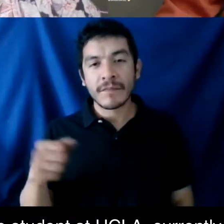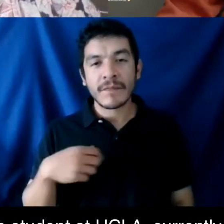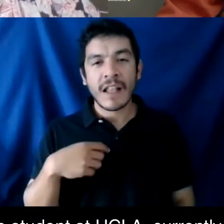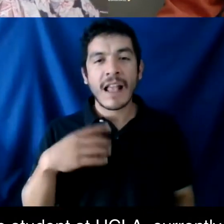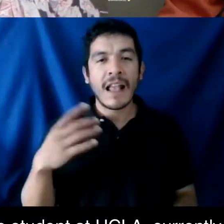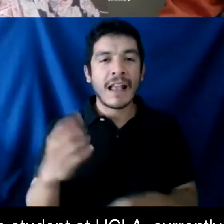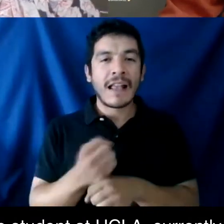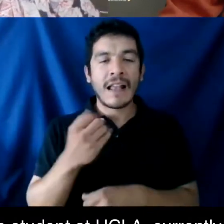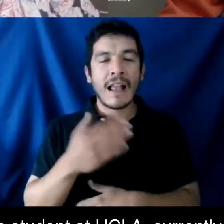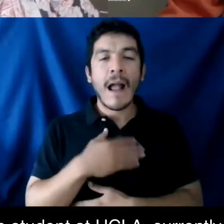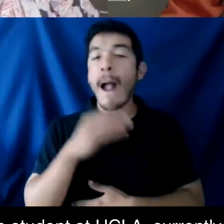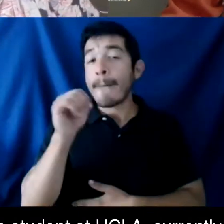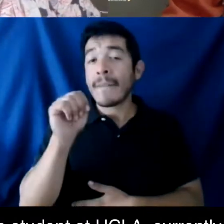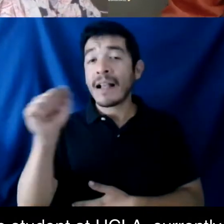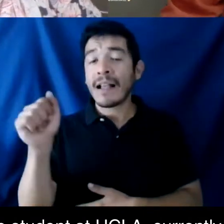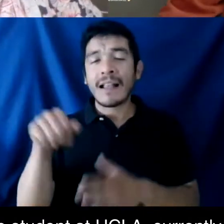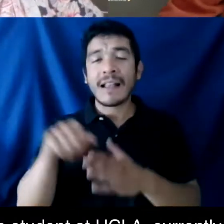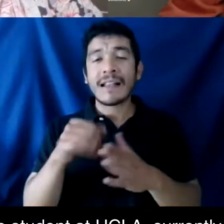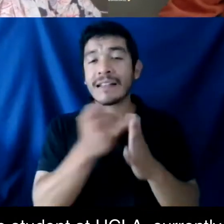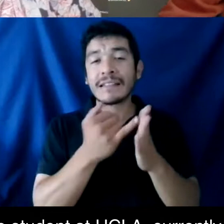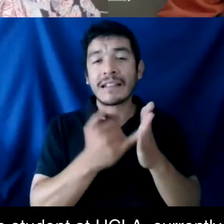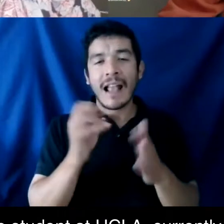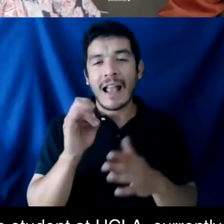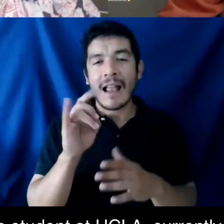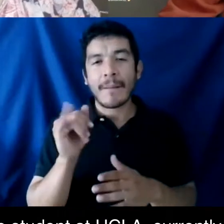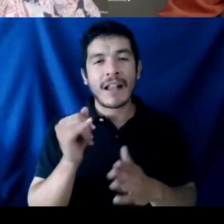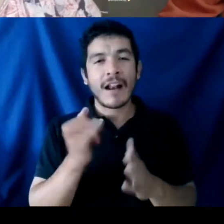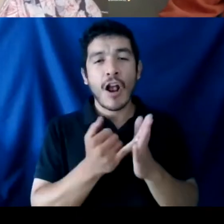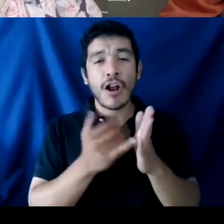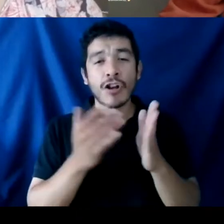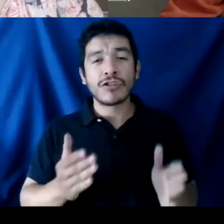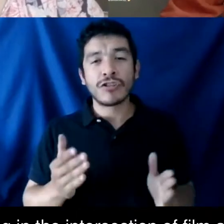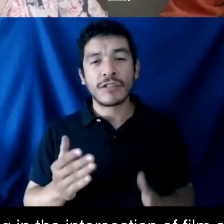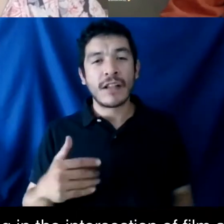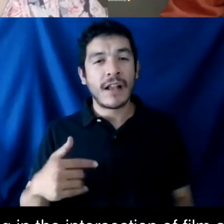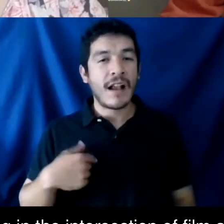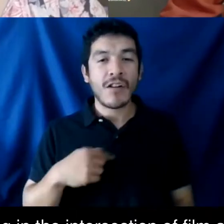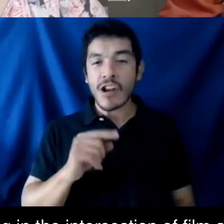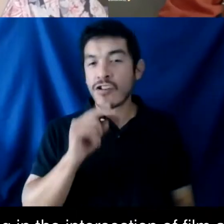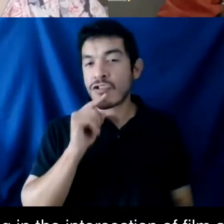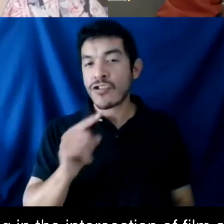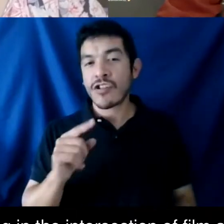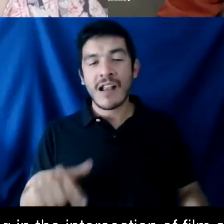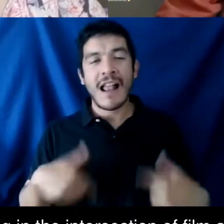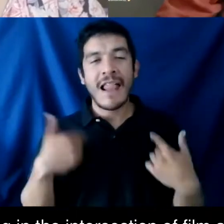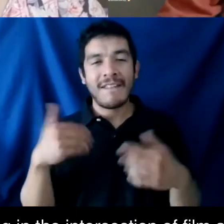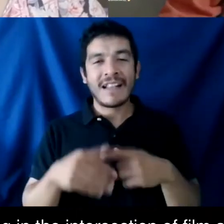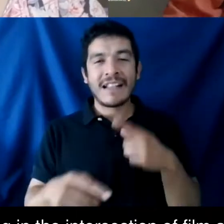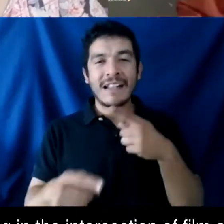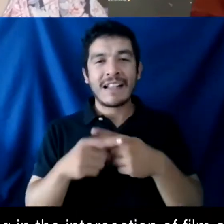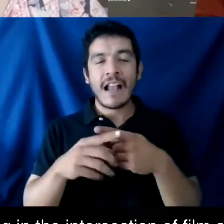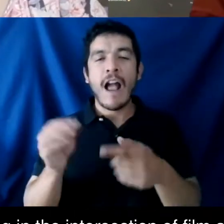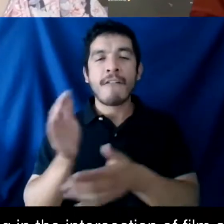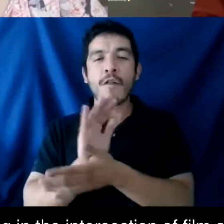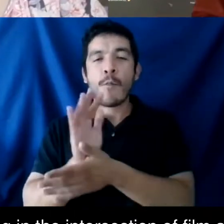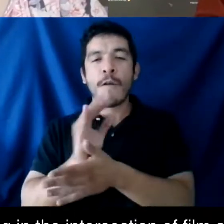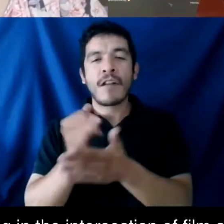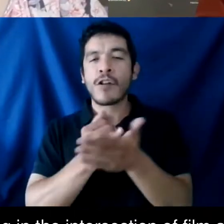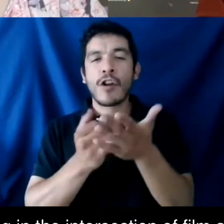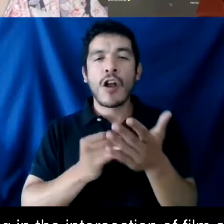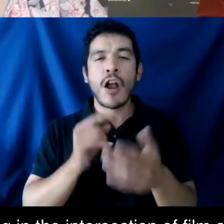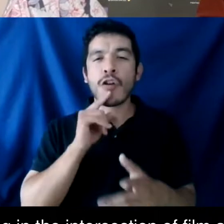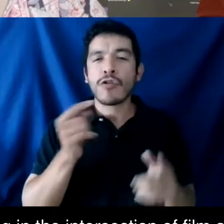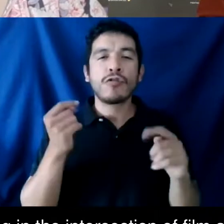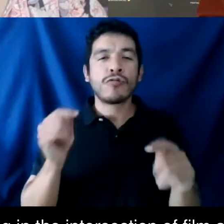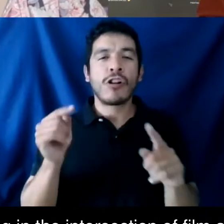getting my MA in Design and Media Arts, just living in the intersection of film and art, and really just